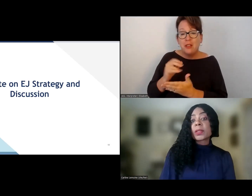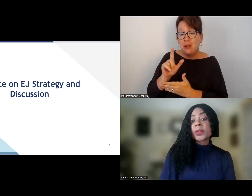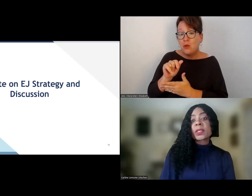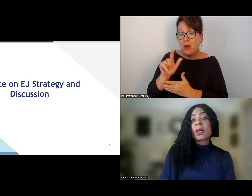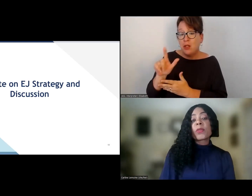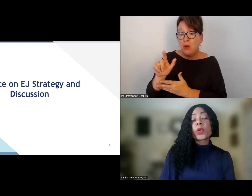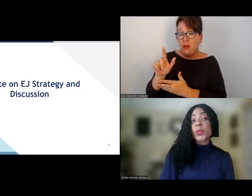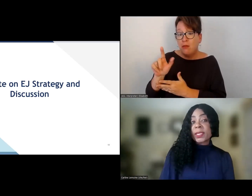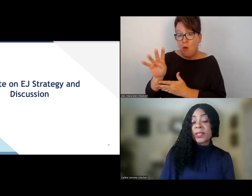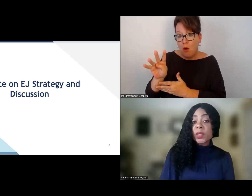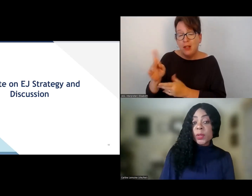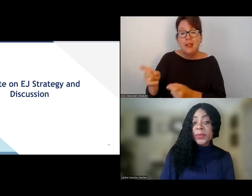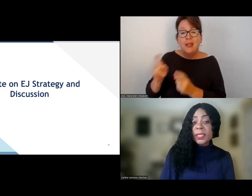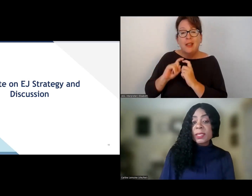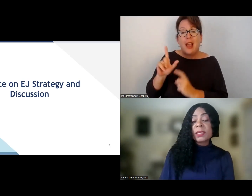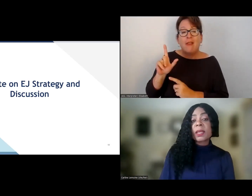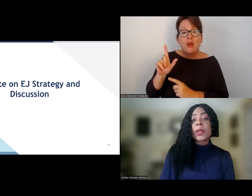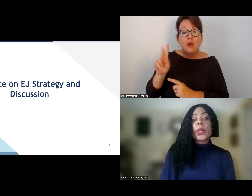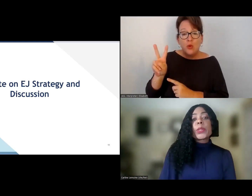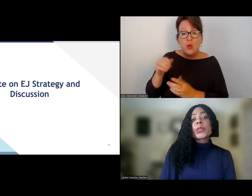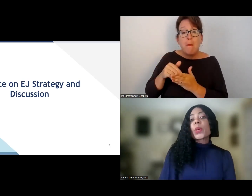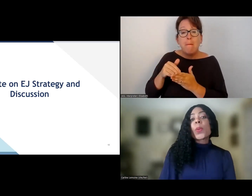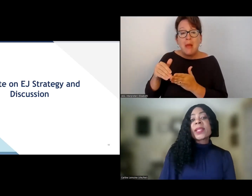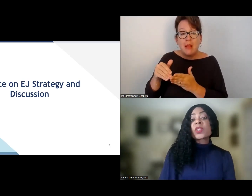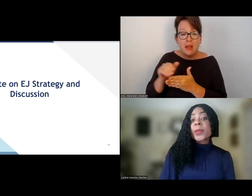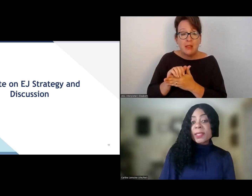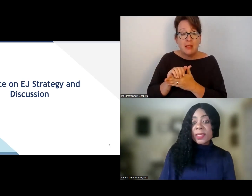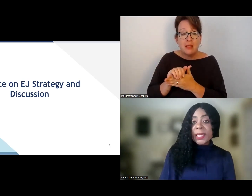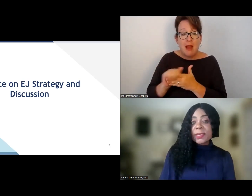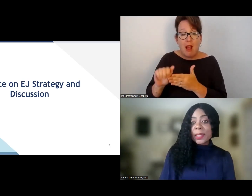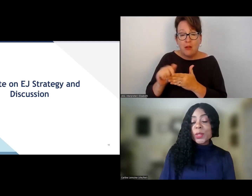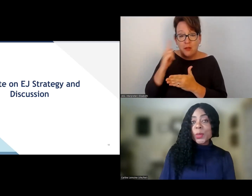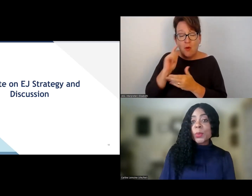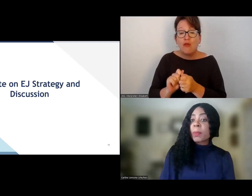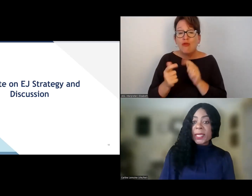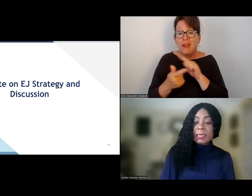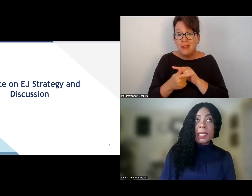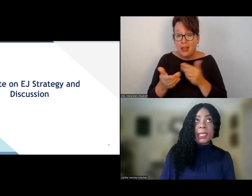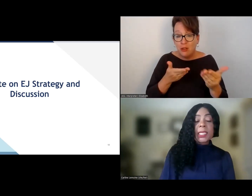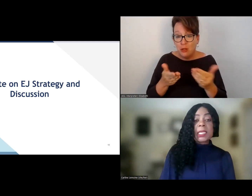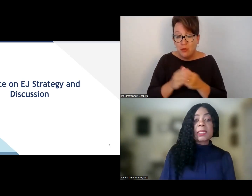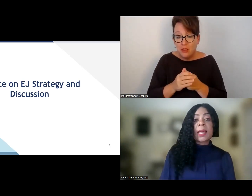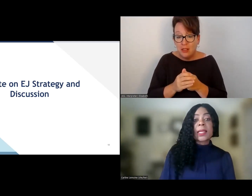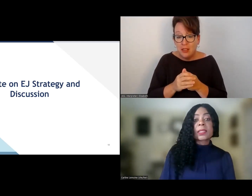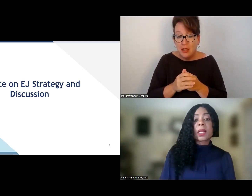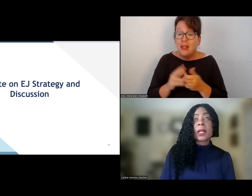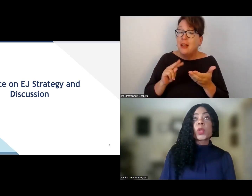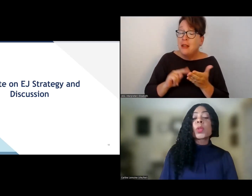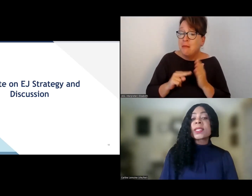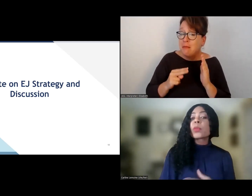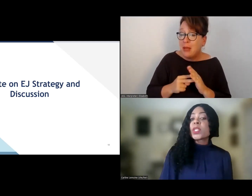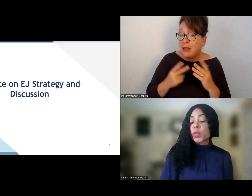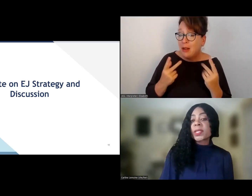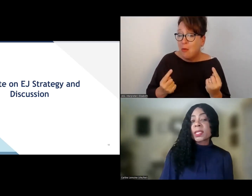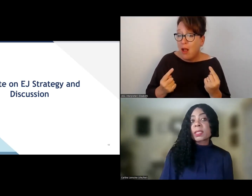million for translation services. So what that translates into, no pun intended, is that you